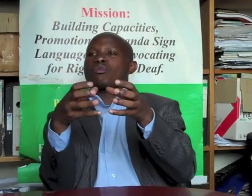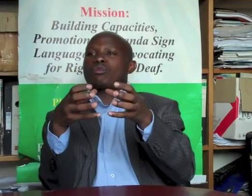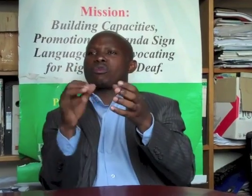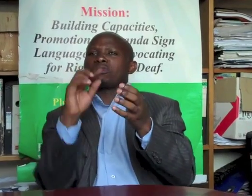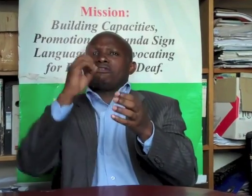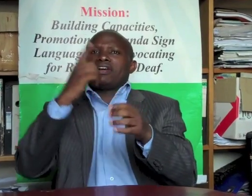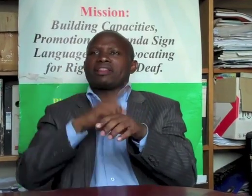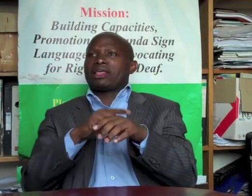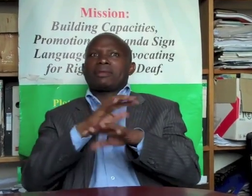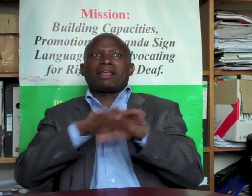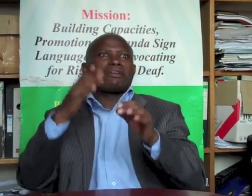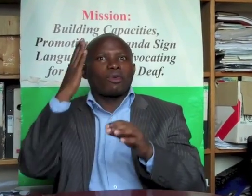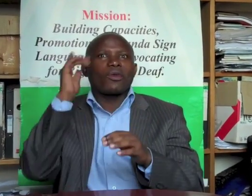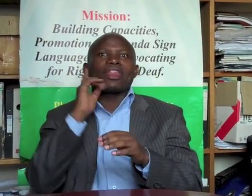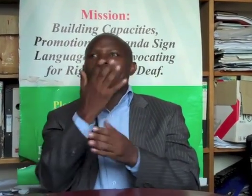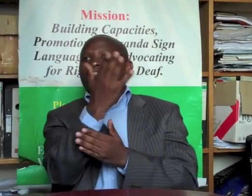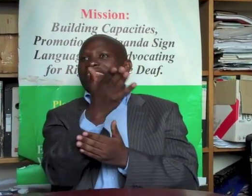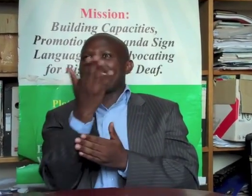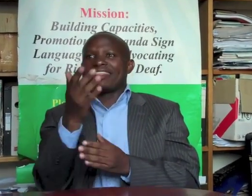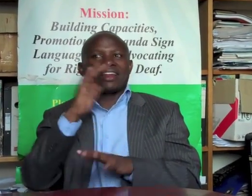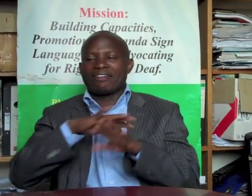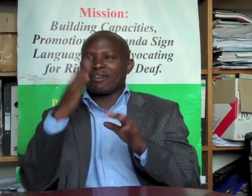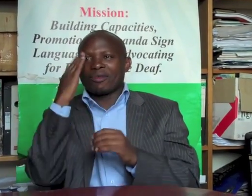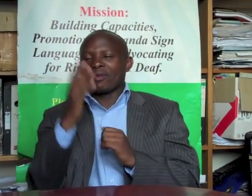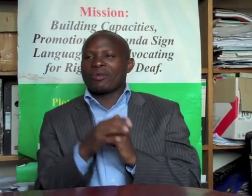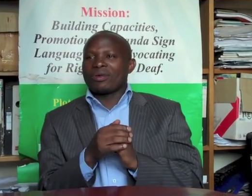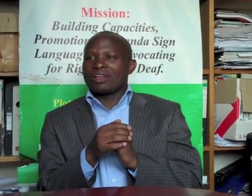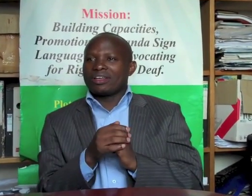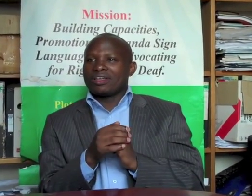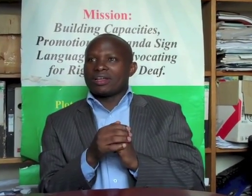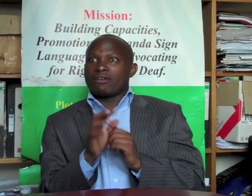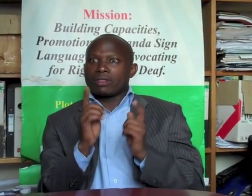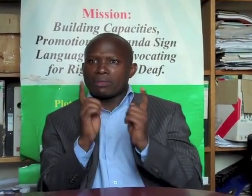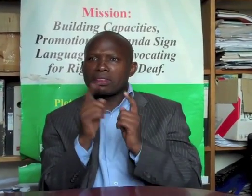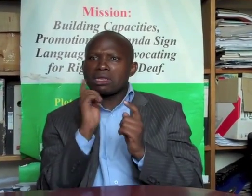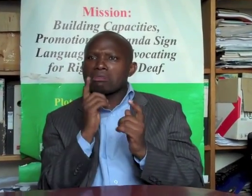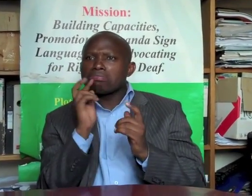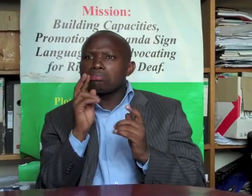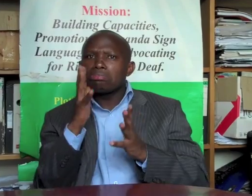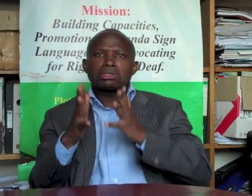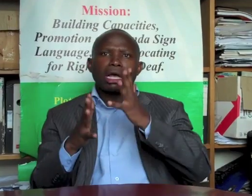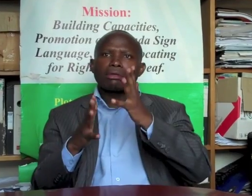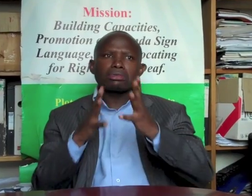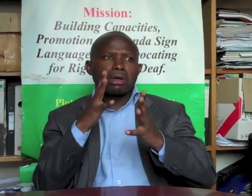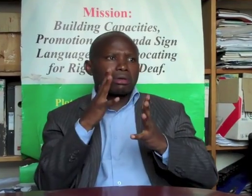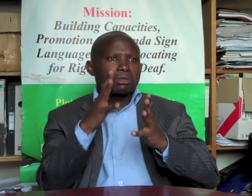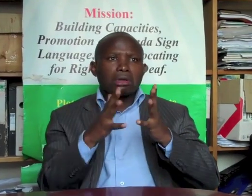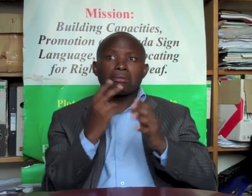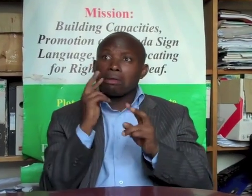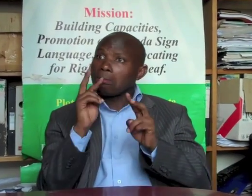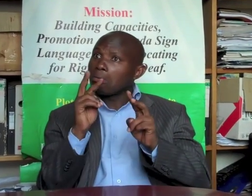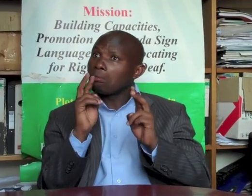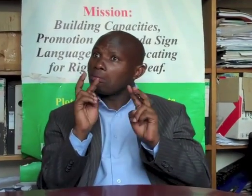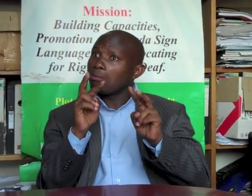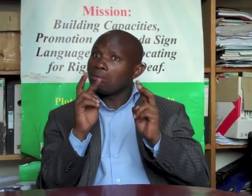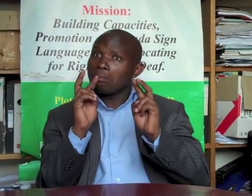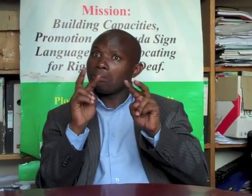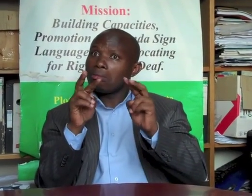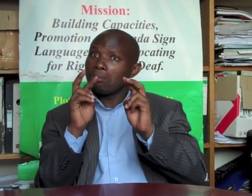me the deaf group. It was my first time. I never knew that deaf people existed. I met them. I saw them signing. I only